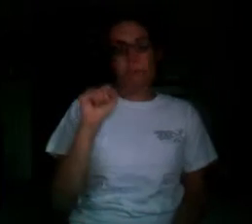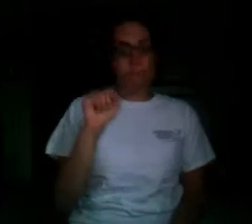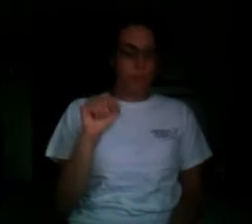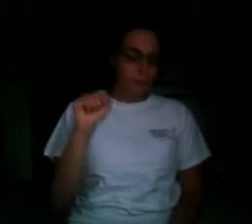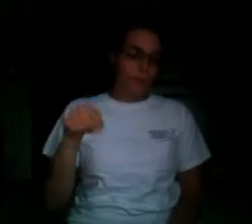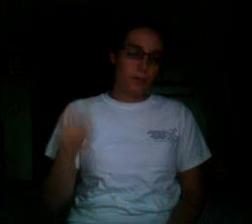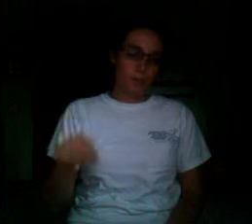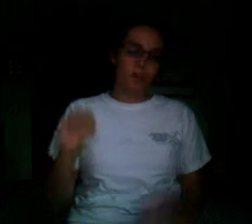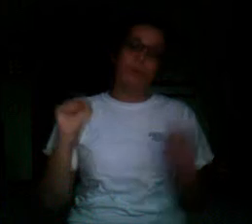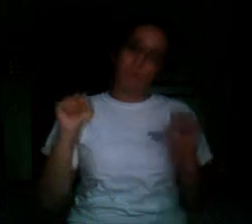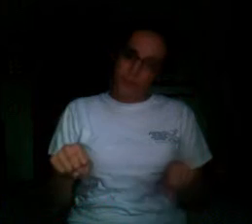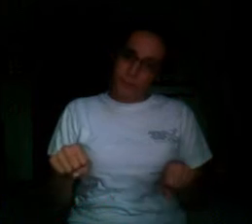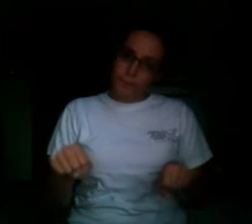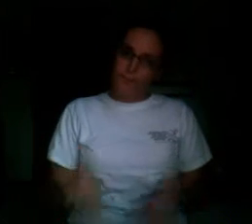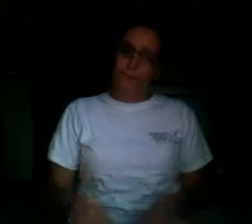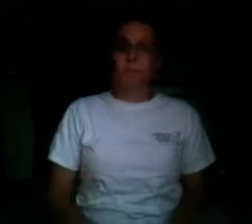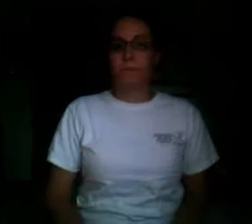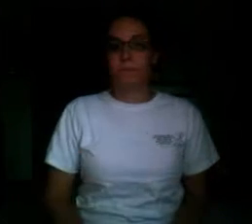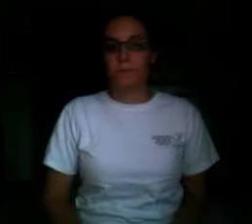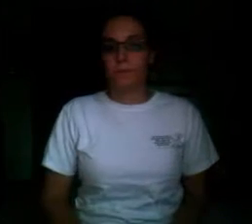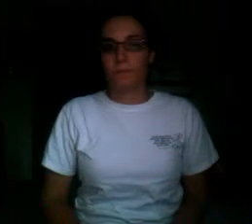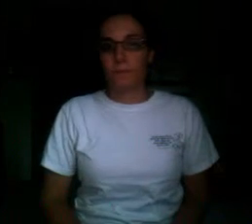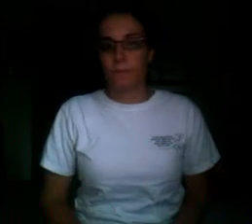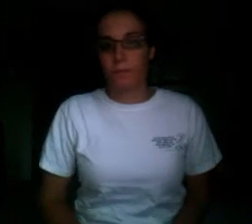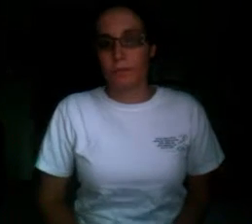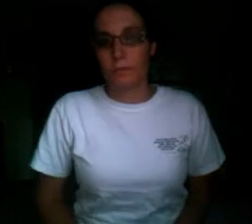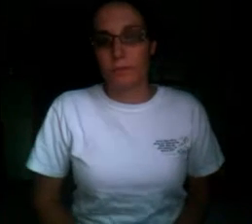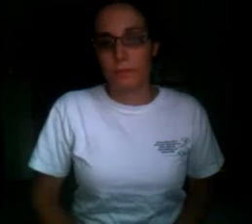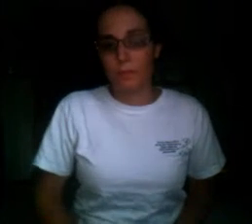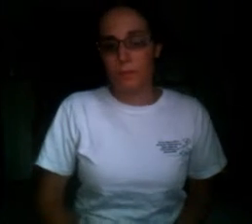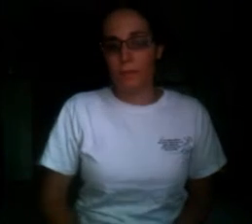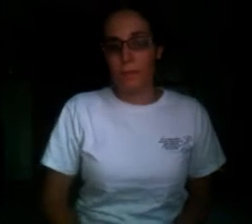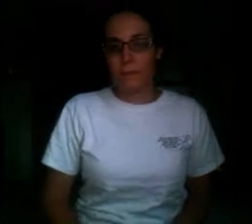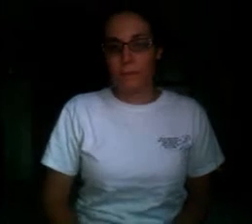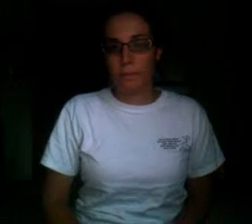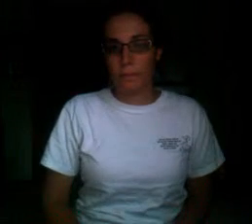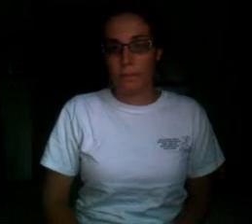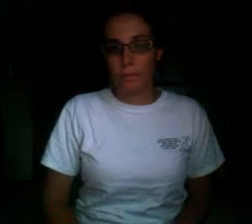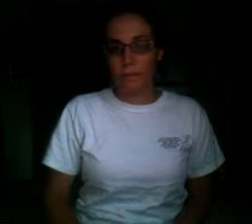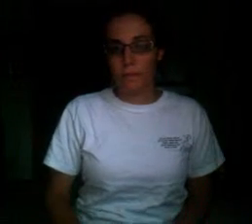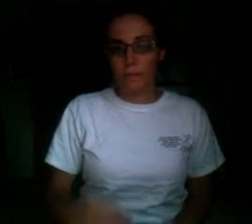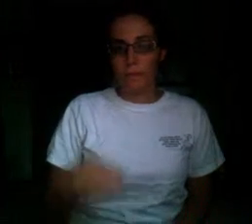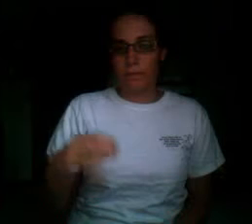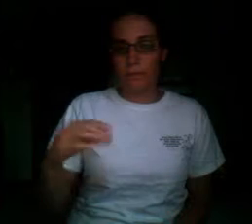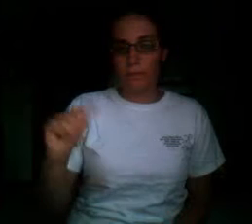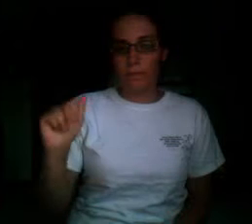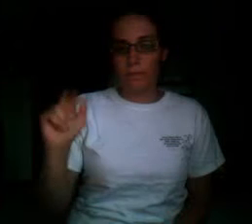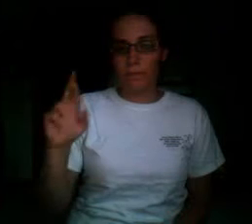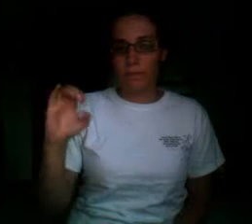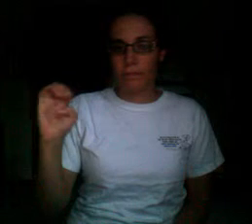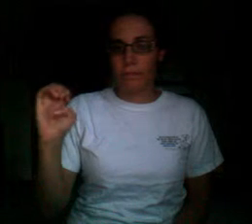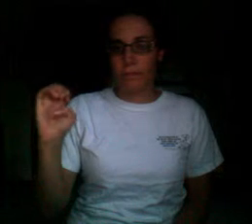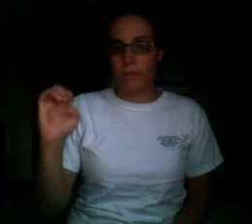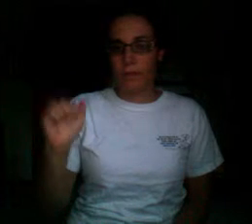may. Gary eagerly offered to help. I'll carry the drinking water out to you. I'm big enough to carry the